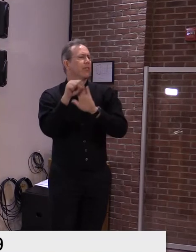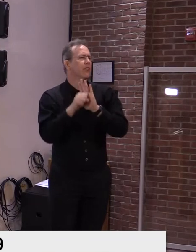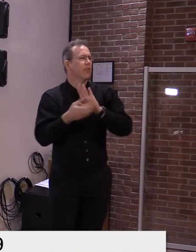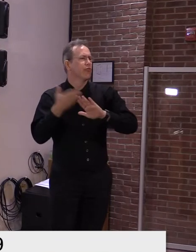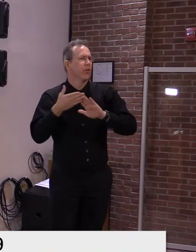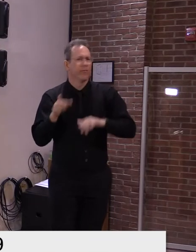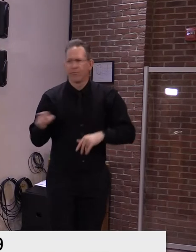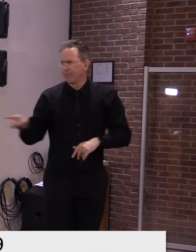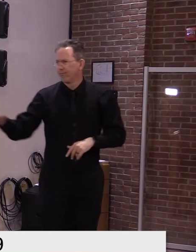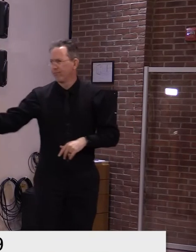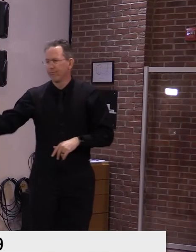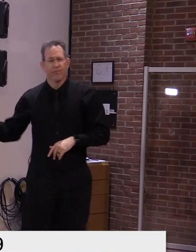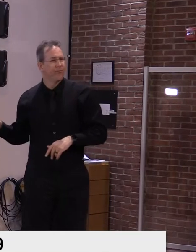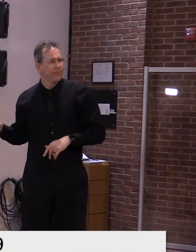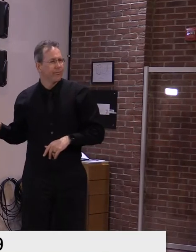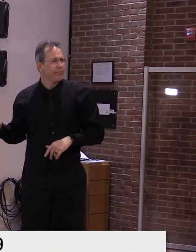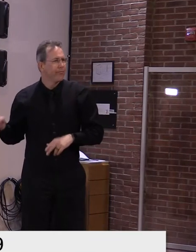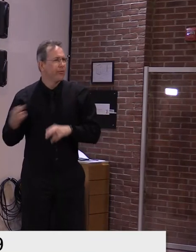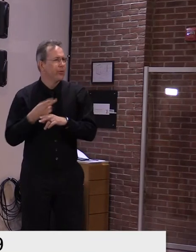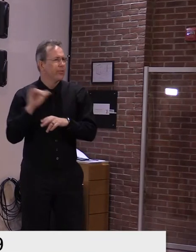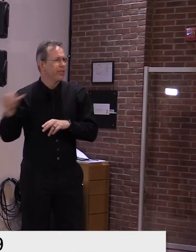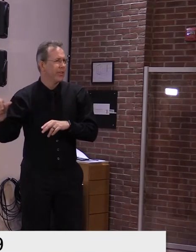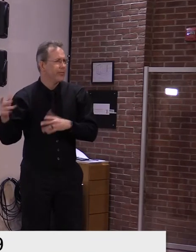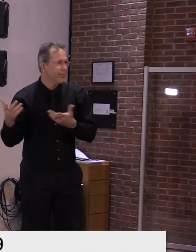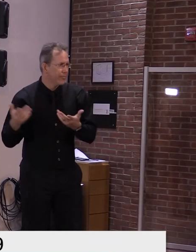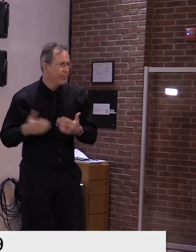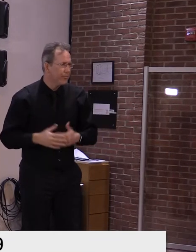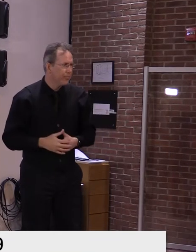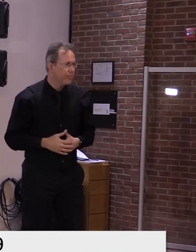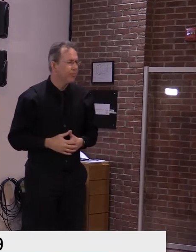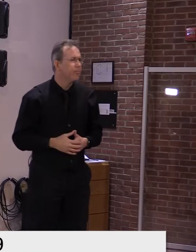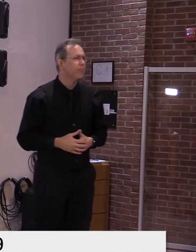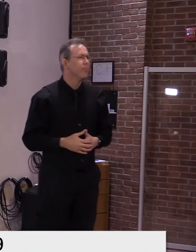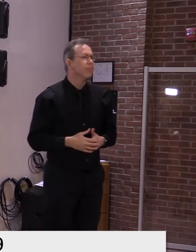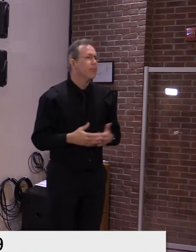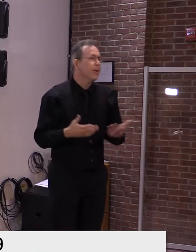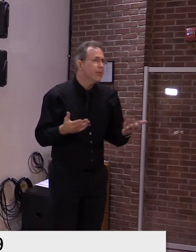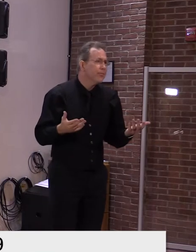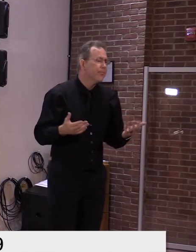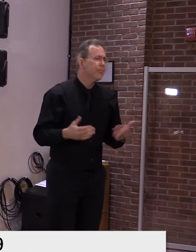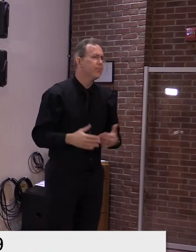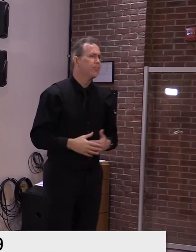our health department website and try that. I mean,